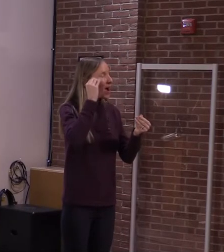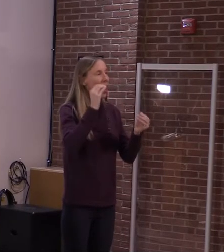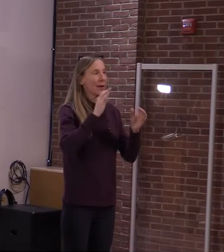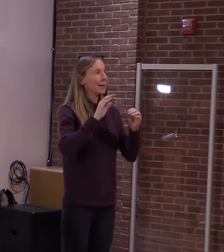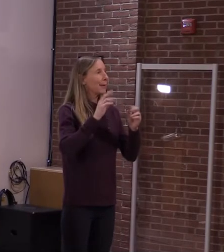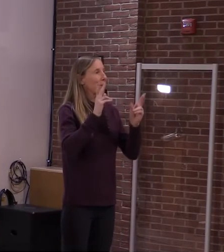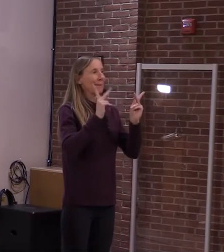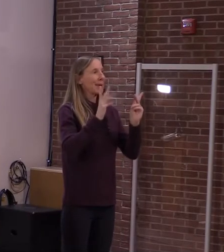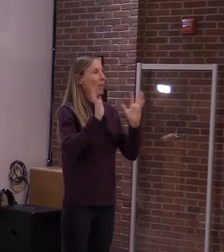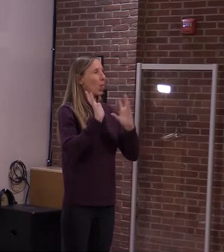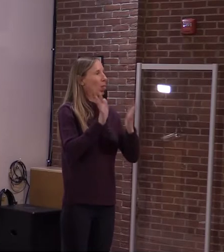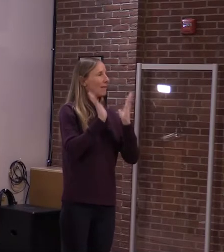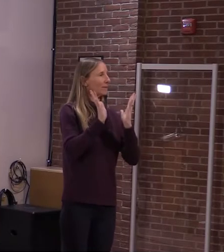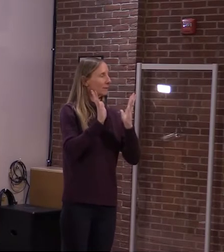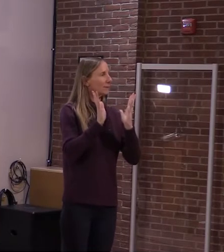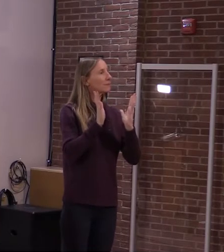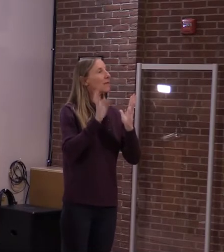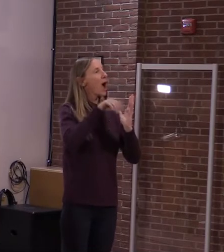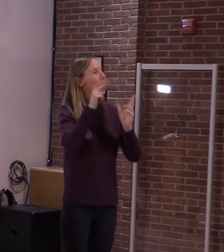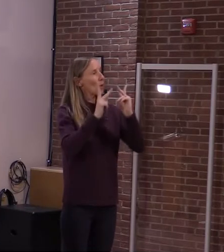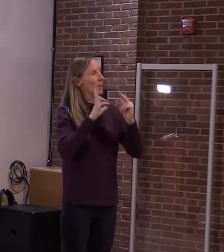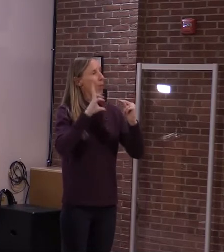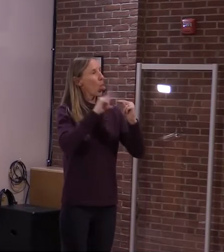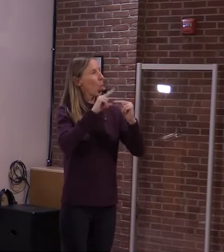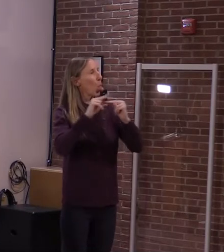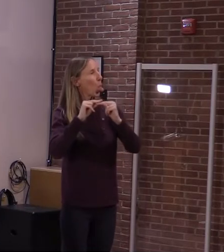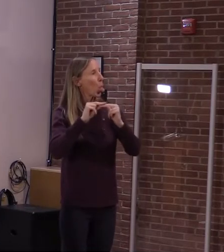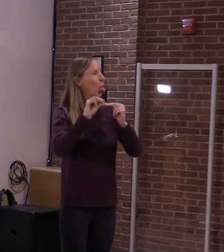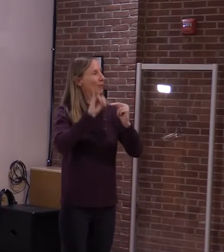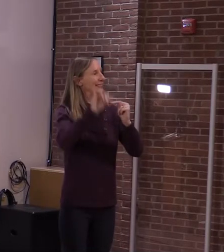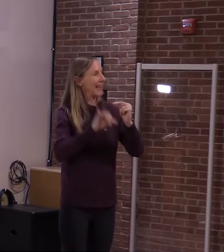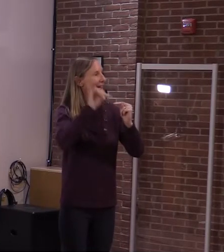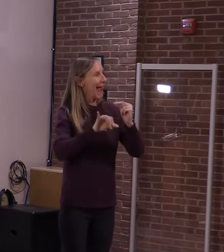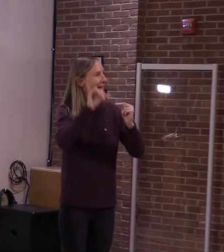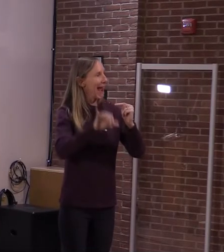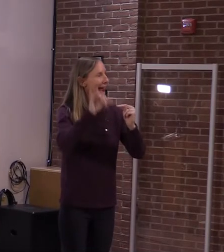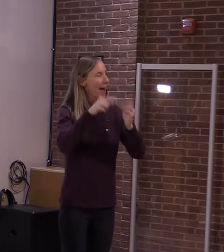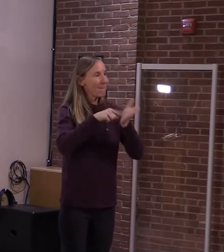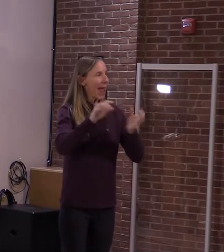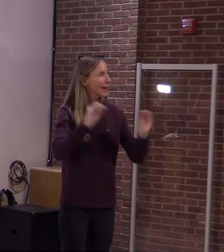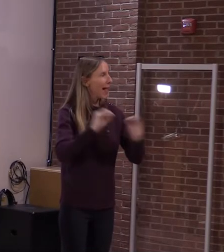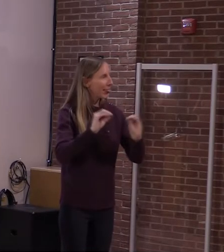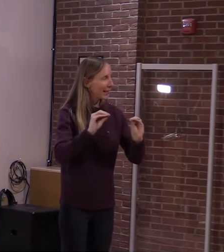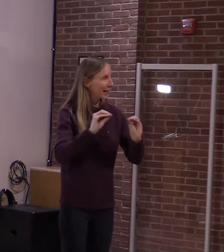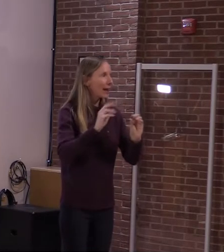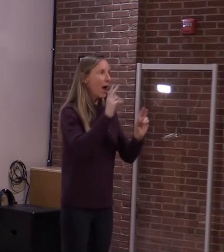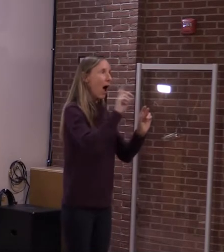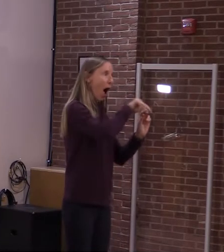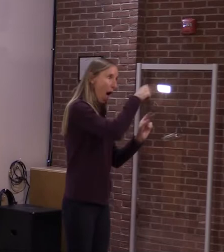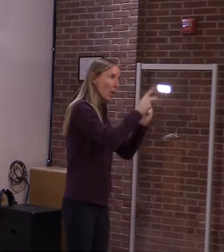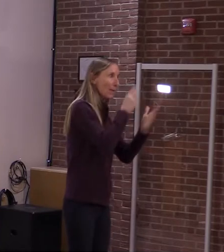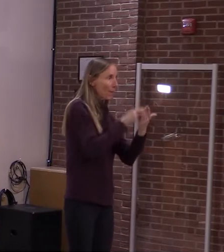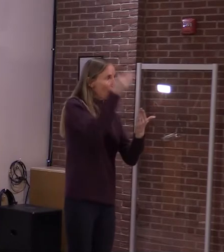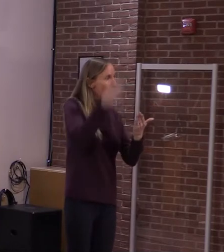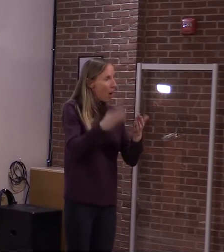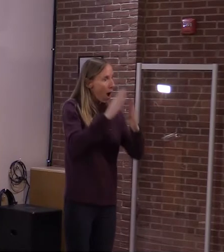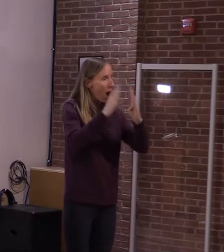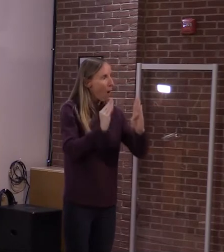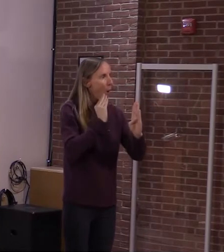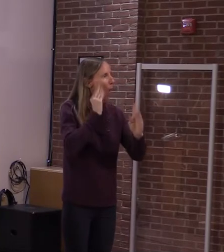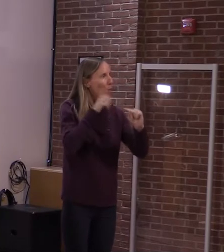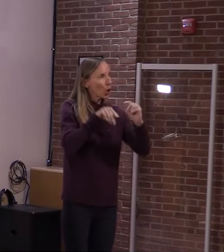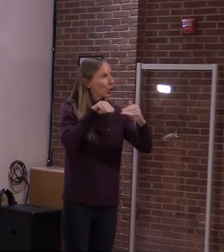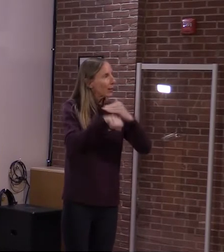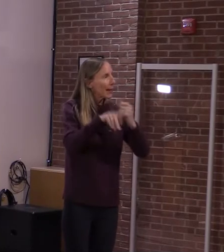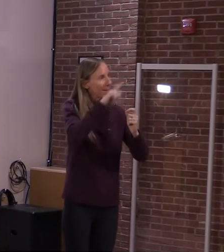the municipality was not able to evict because of the state's eviction moratorium. Meanwhile, the municipalities had to, you